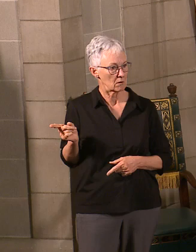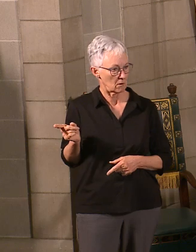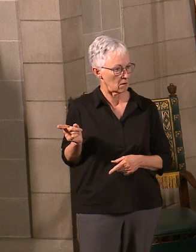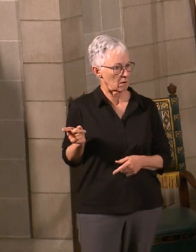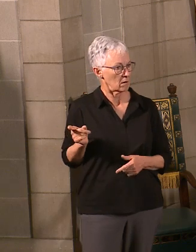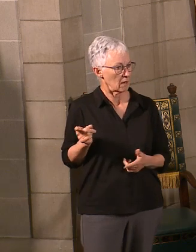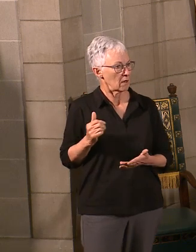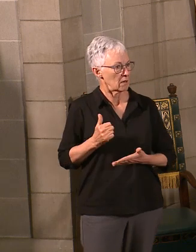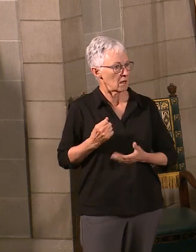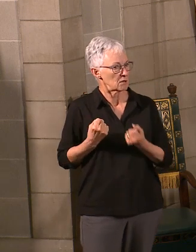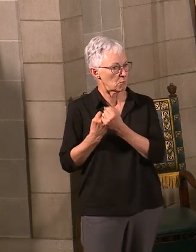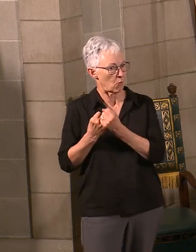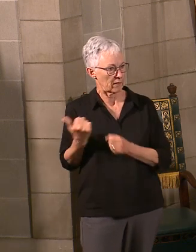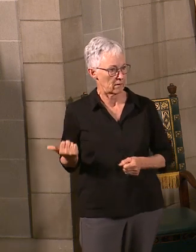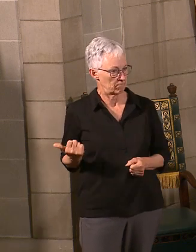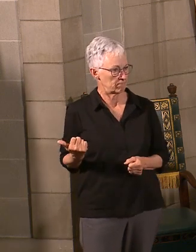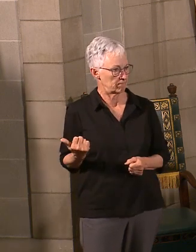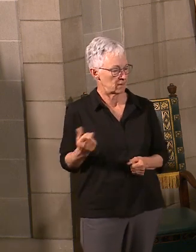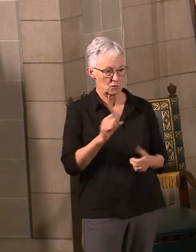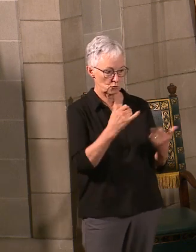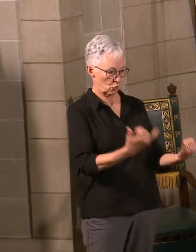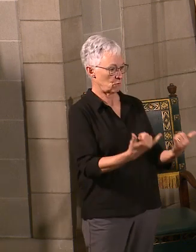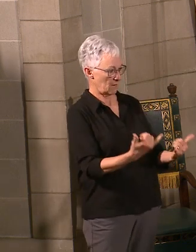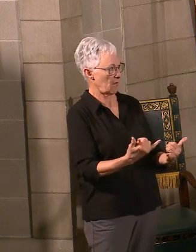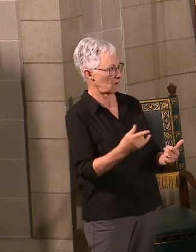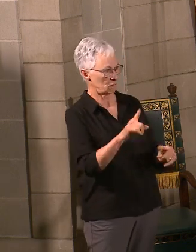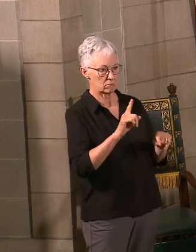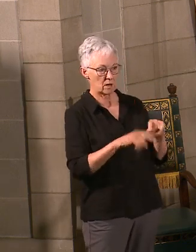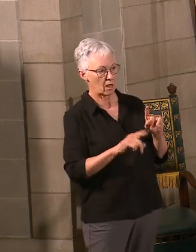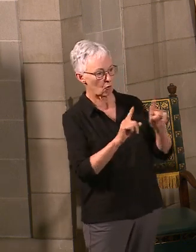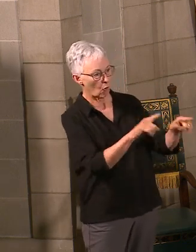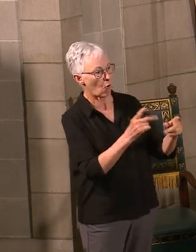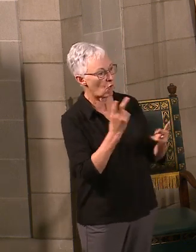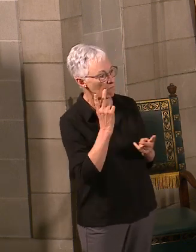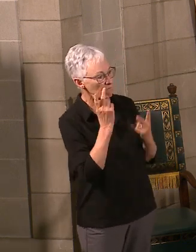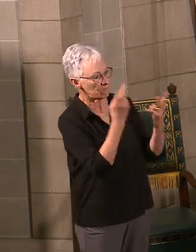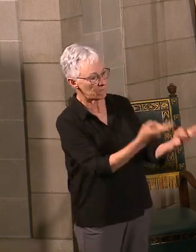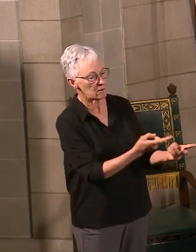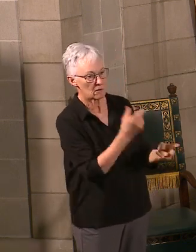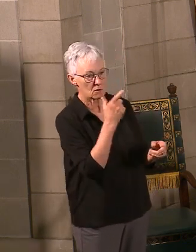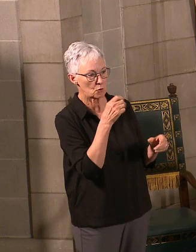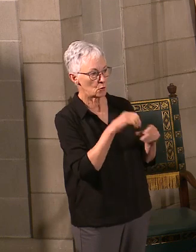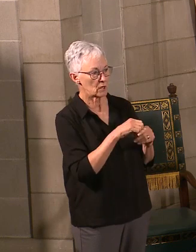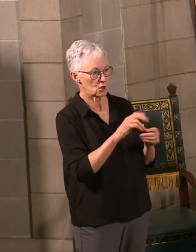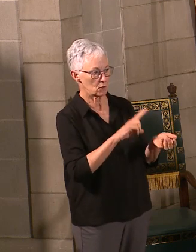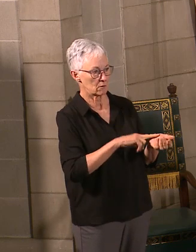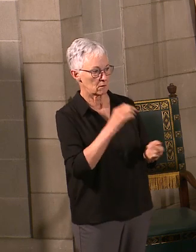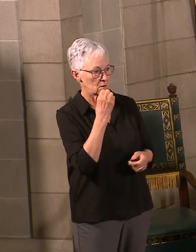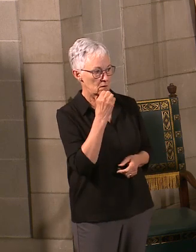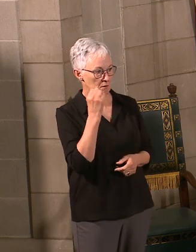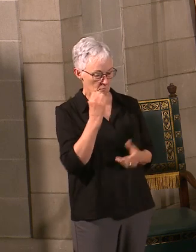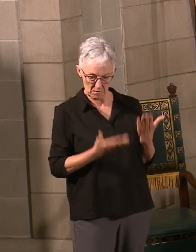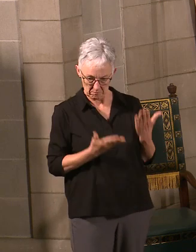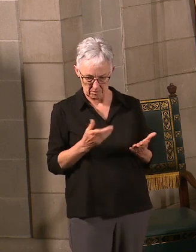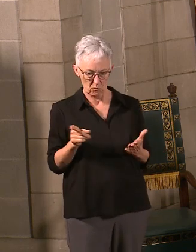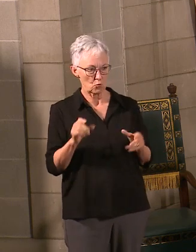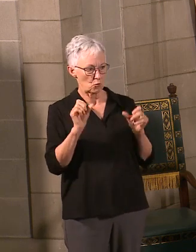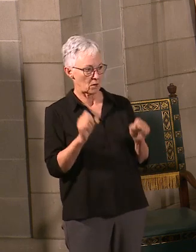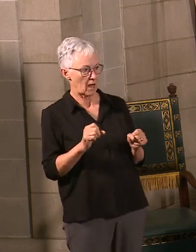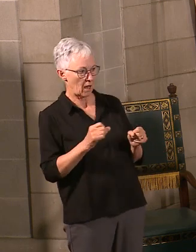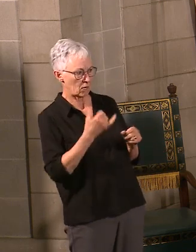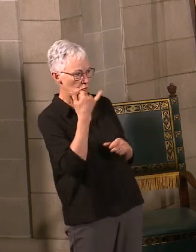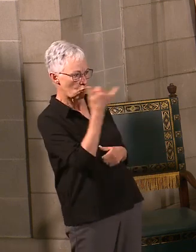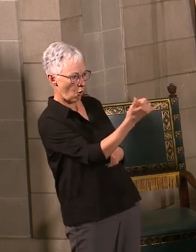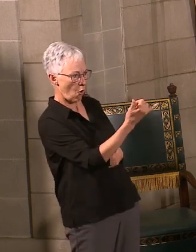for example. You can't go visit them now, but there's no reason you can't make arrangements with that facility to be able to do a FaceTime or